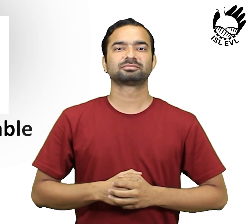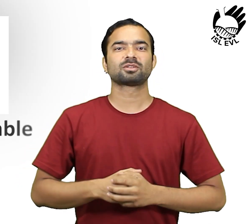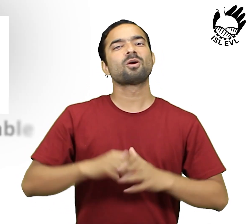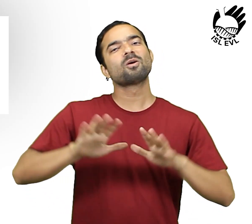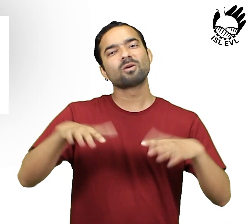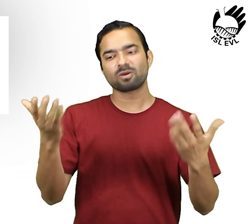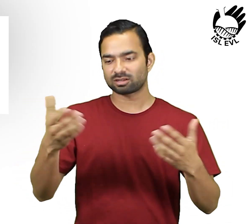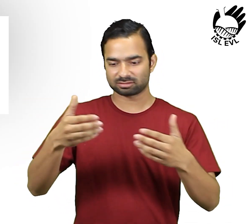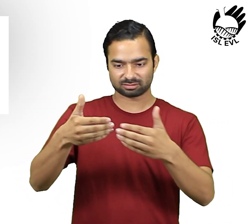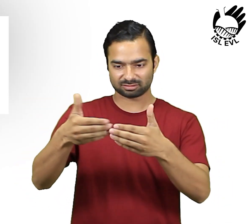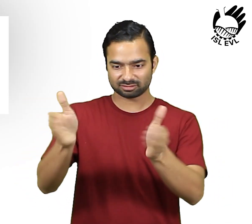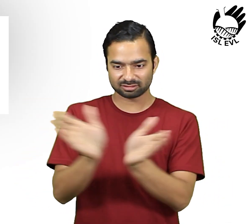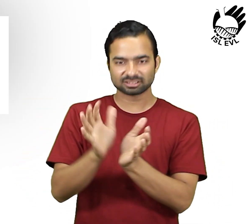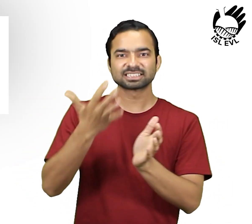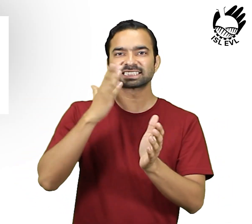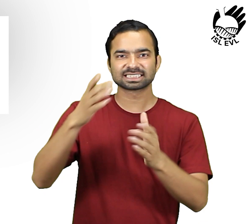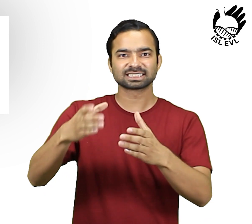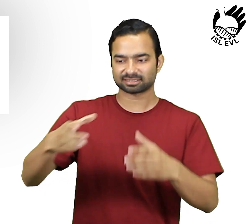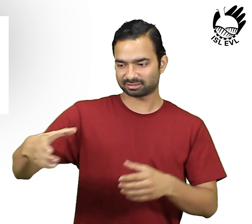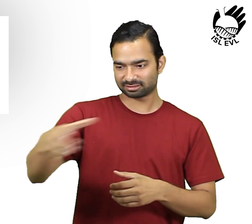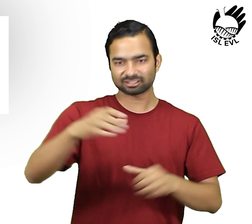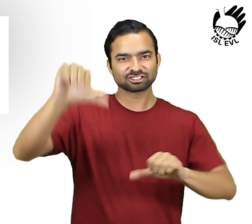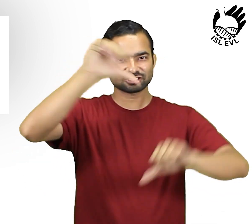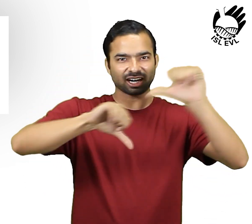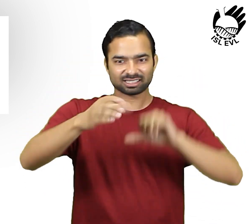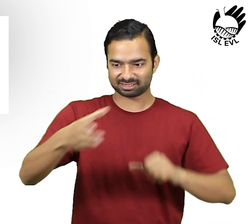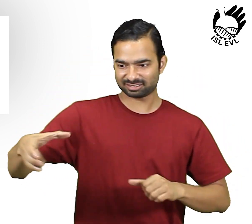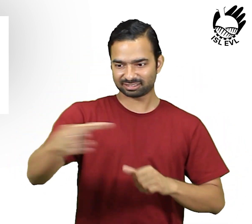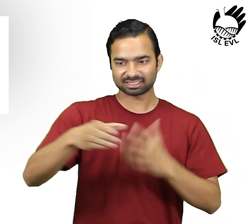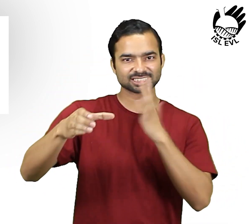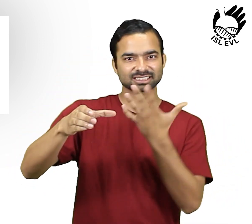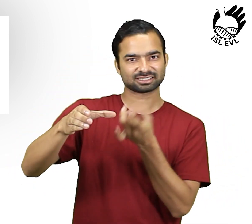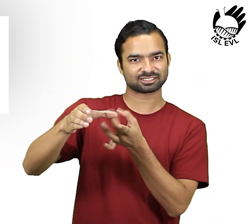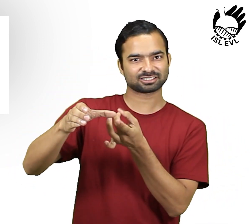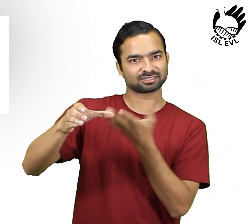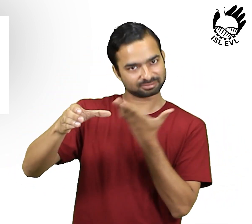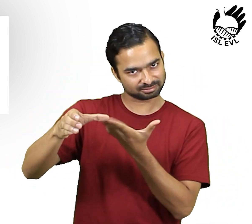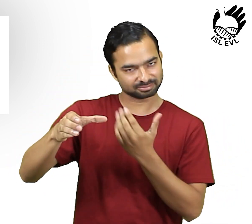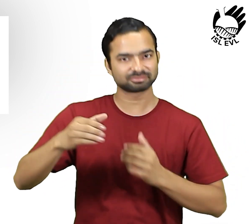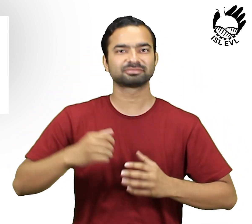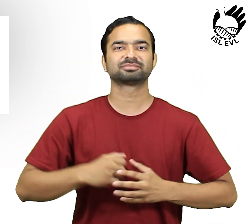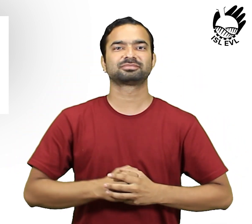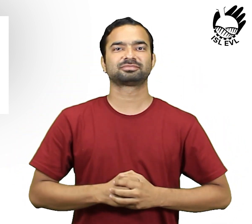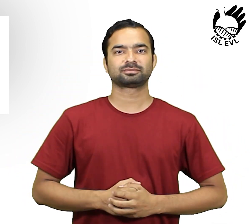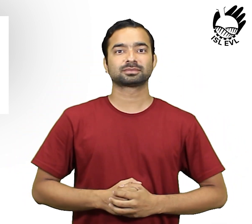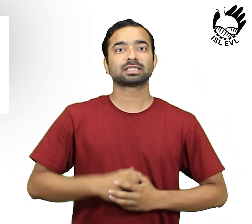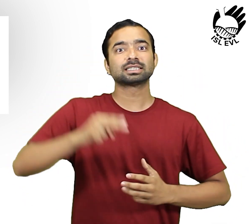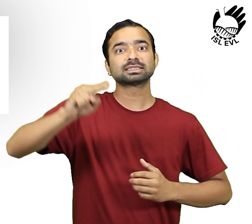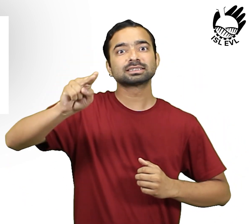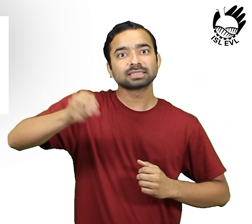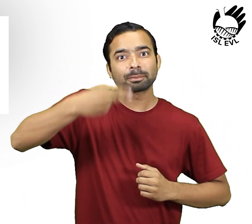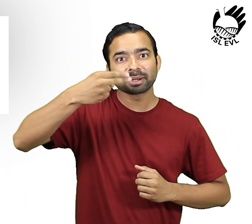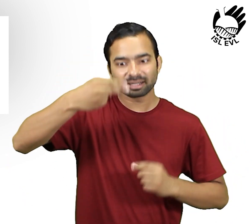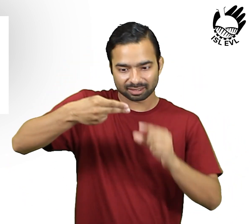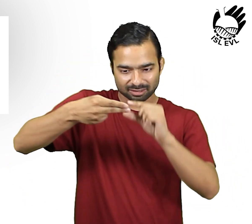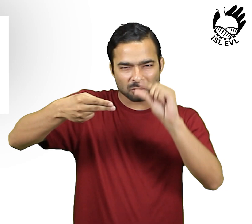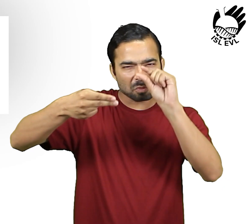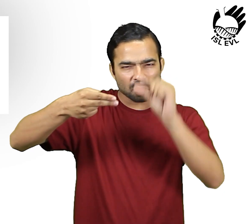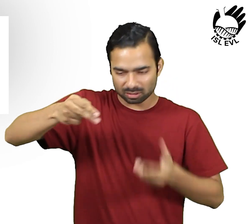As we can see on the screen, there is a solute such as salt or sugar or anything that dissolves.